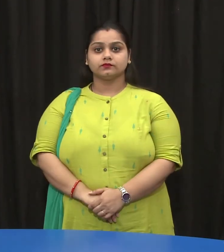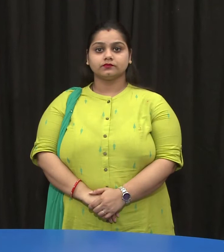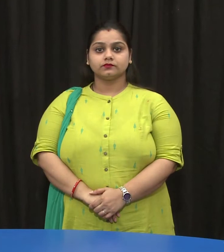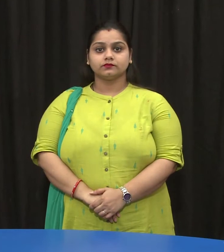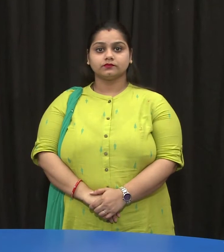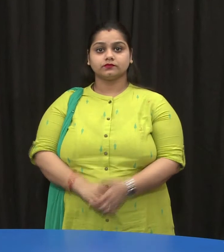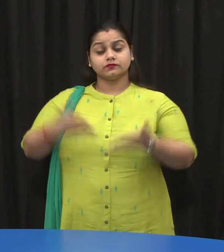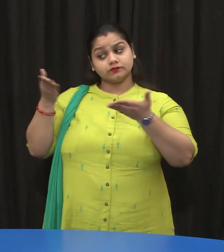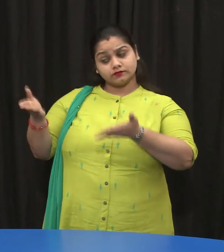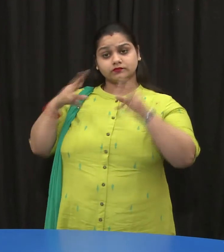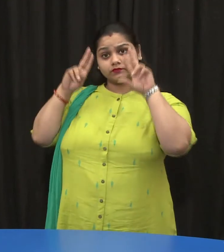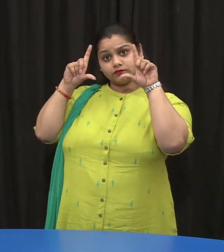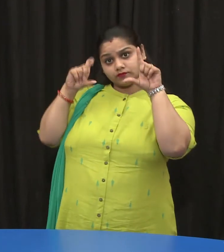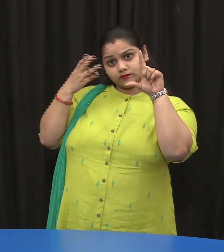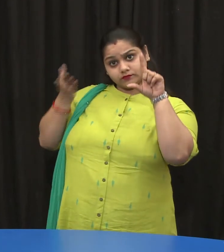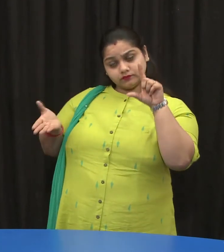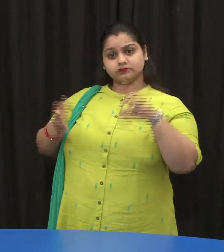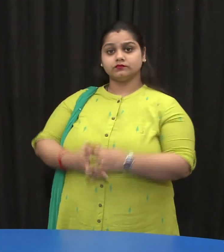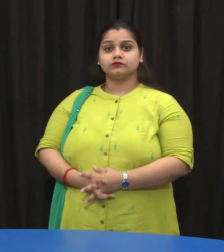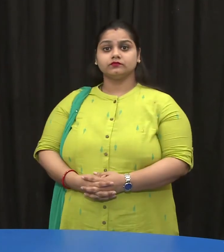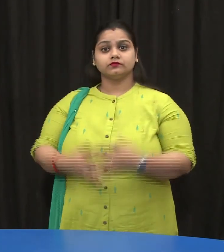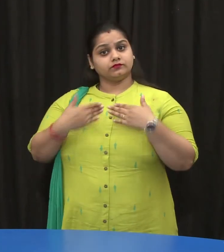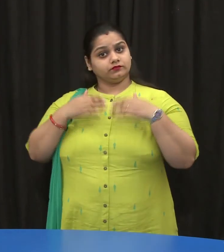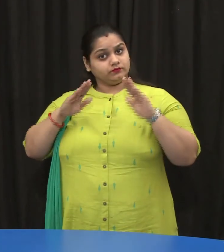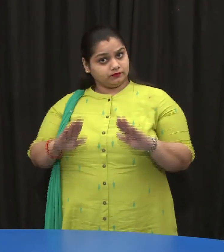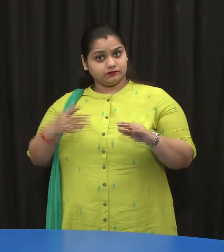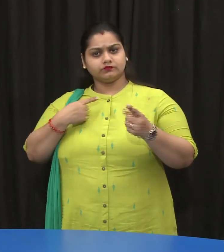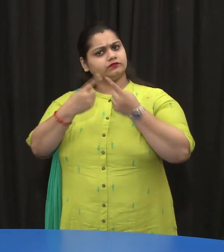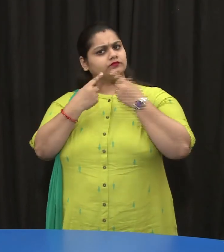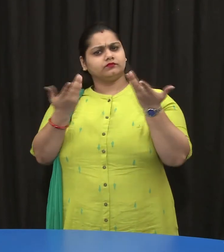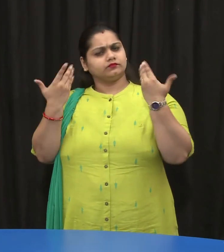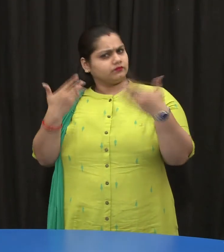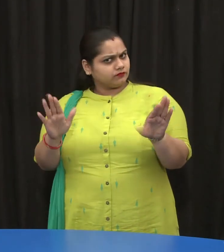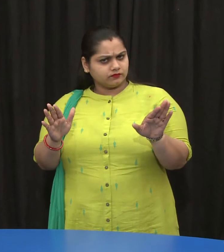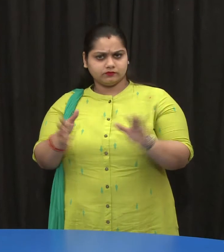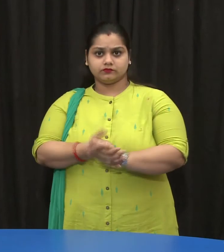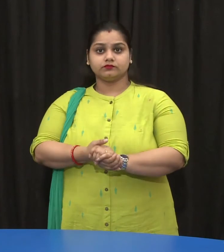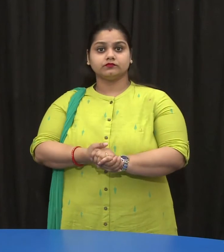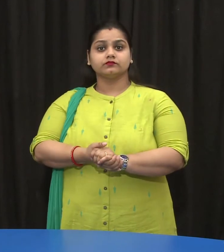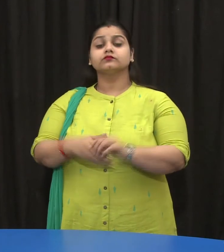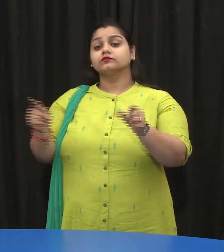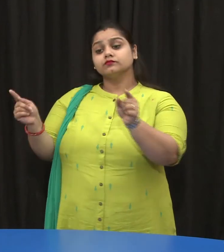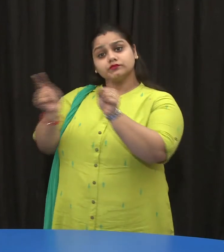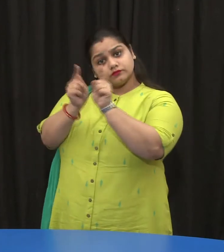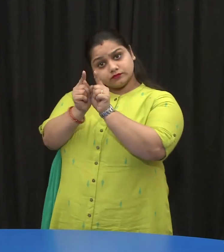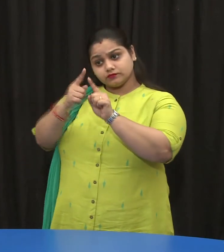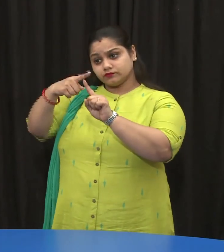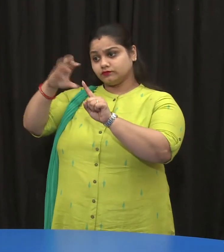Look at this picture. We have already discussed about mini toolbar